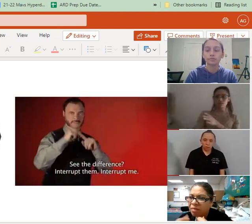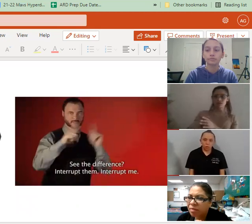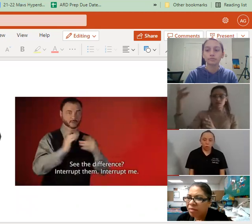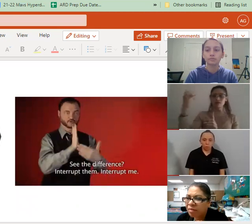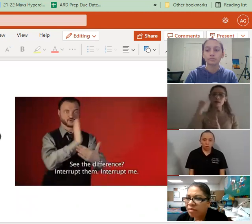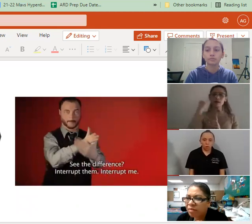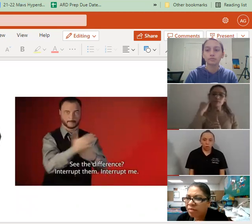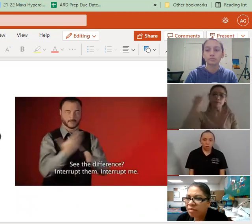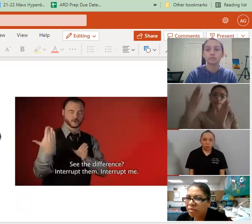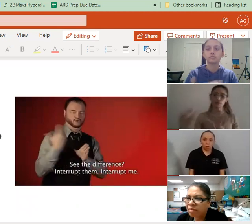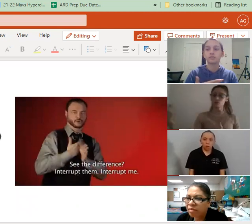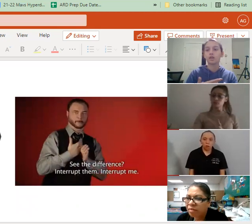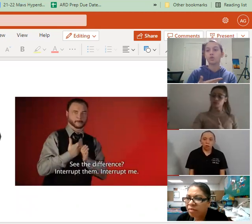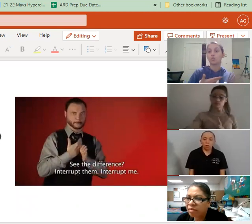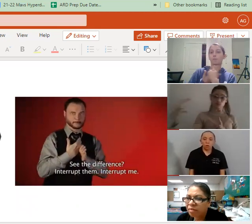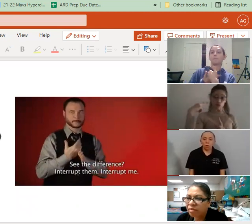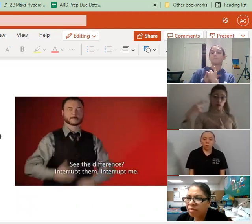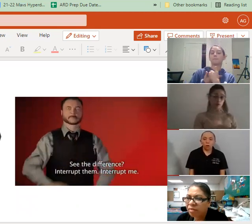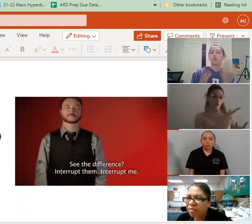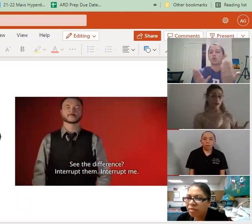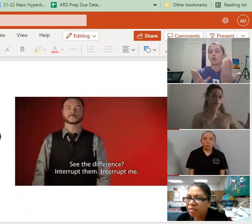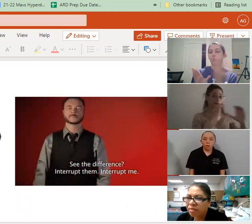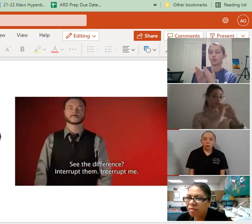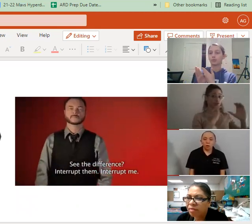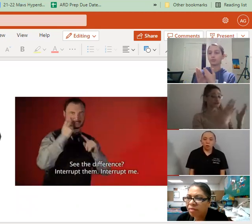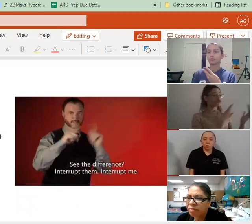this is interrupt. So if